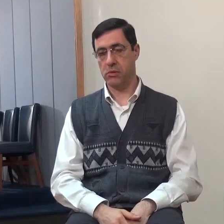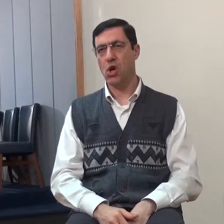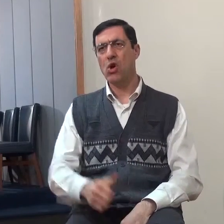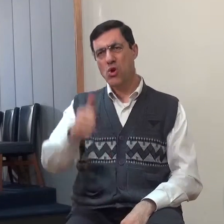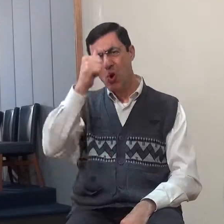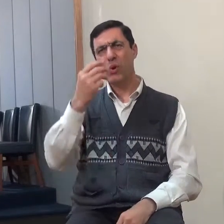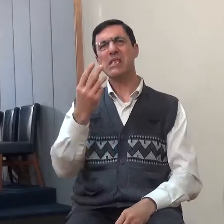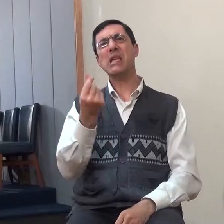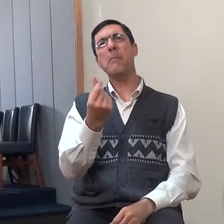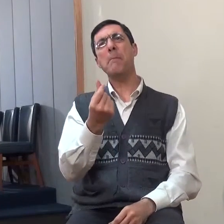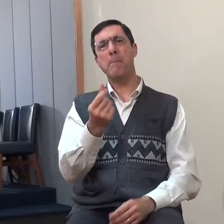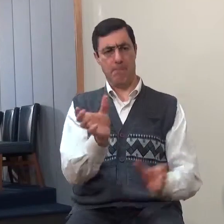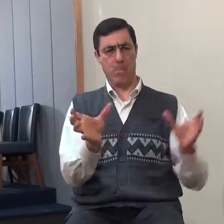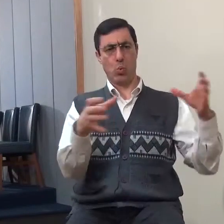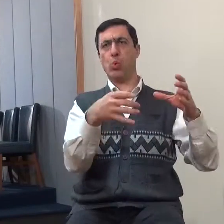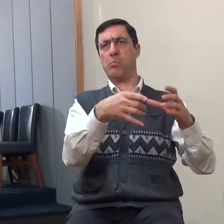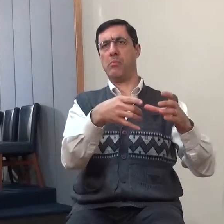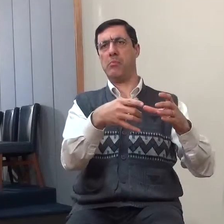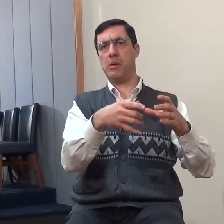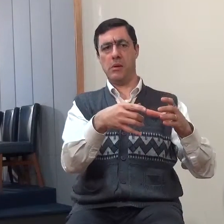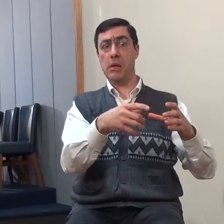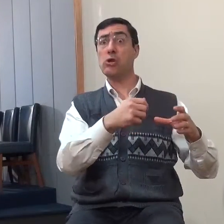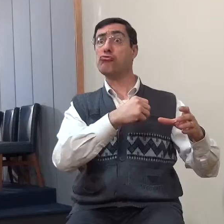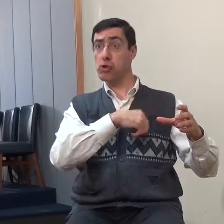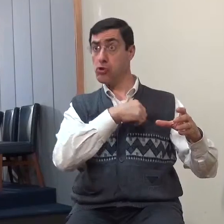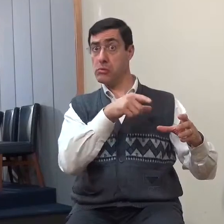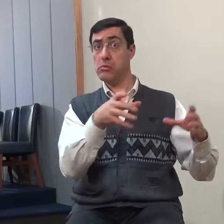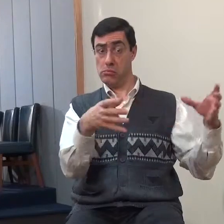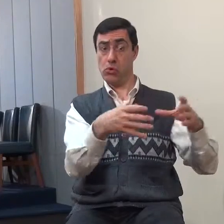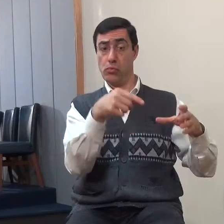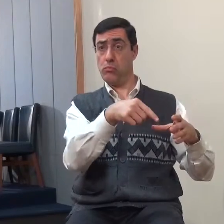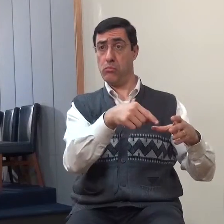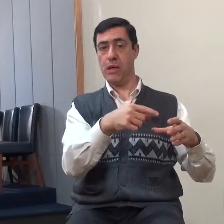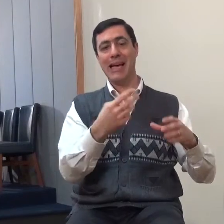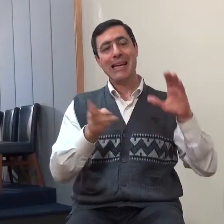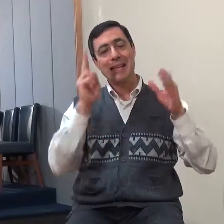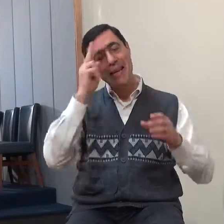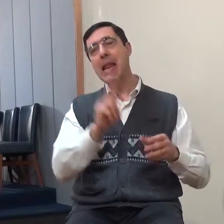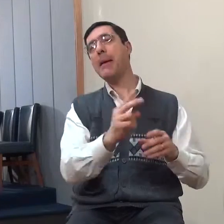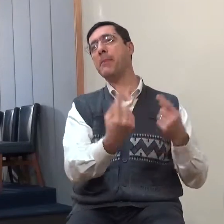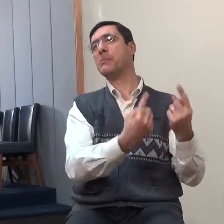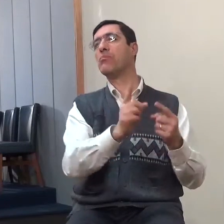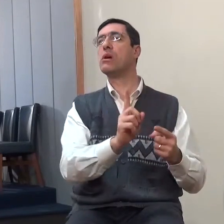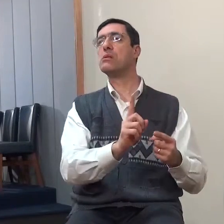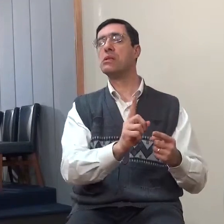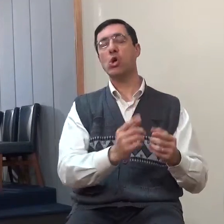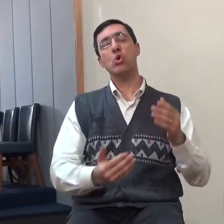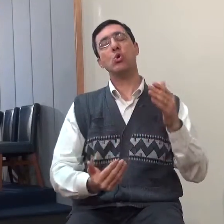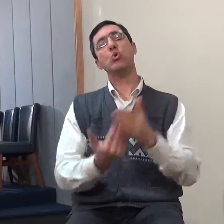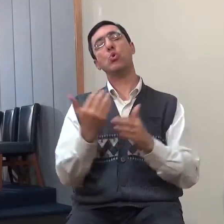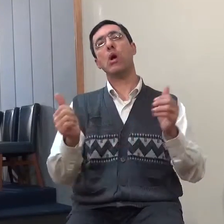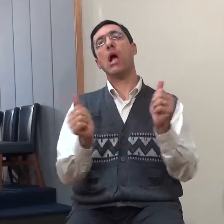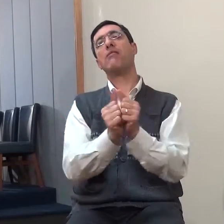Covenant teachers, but they're Christians, I think, and they believe the gospel, but they believe